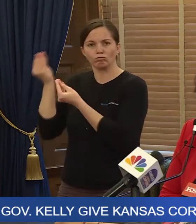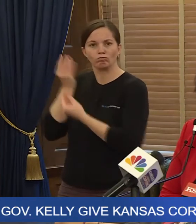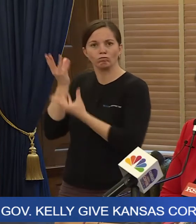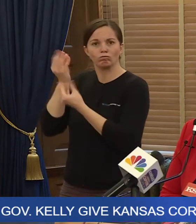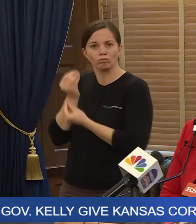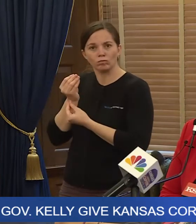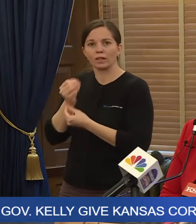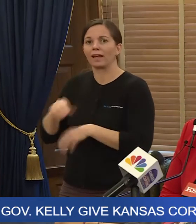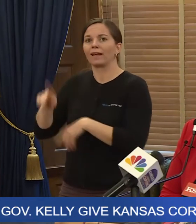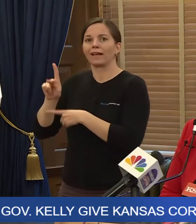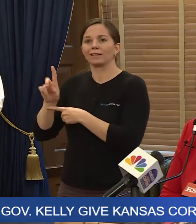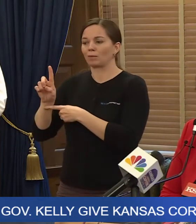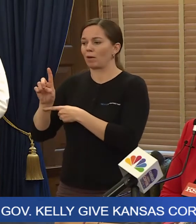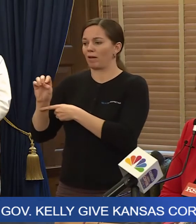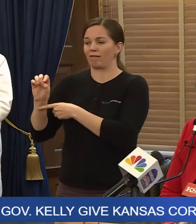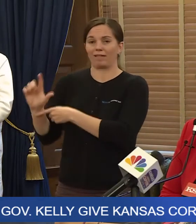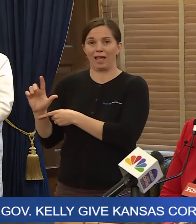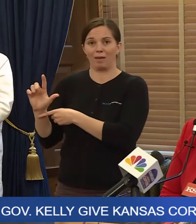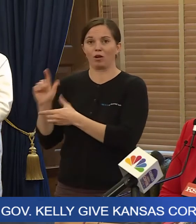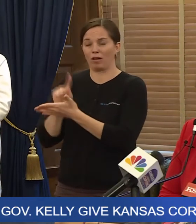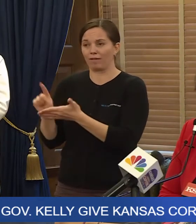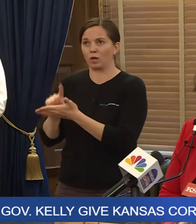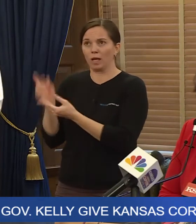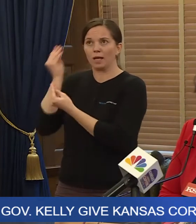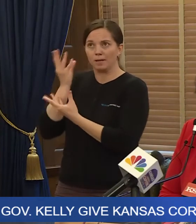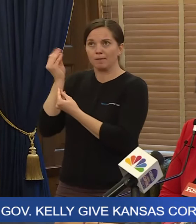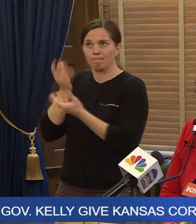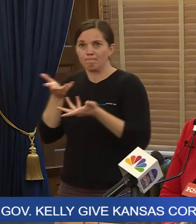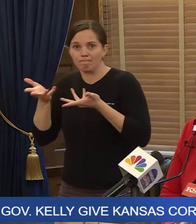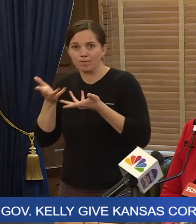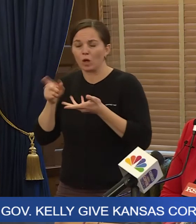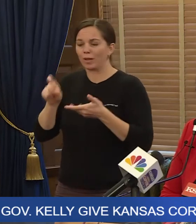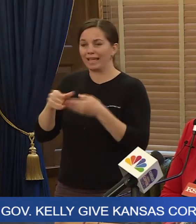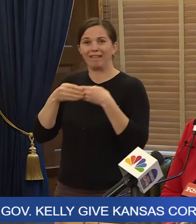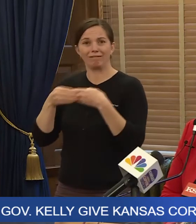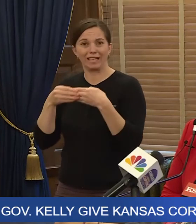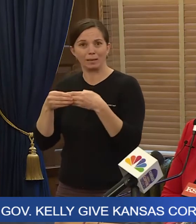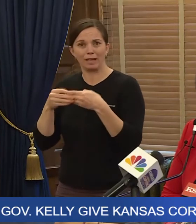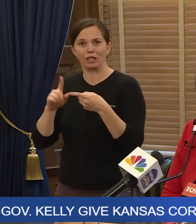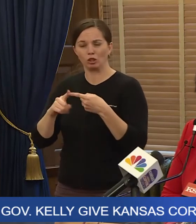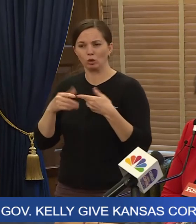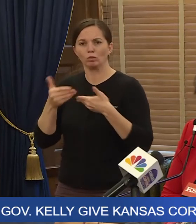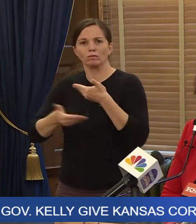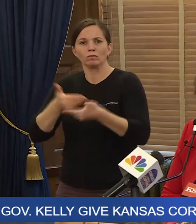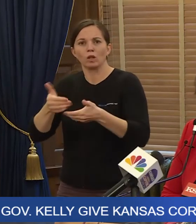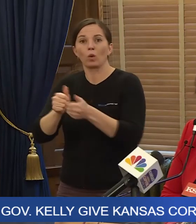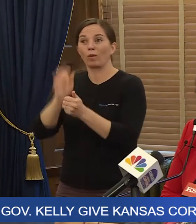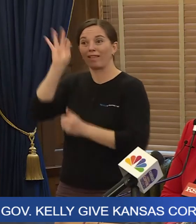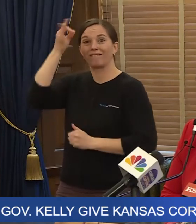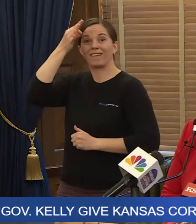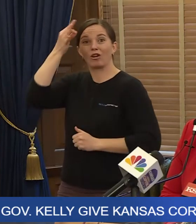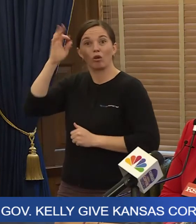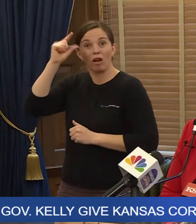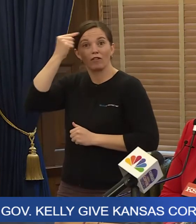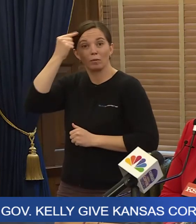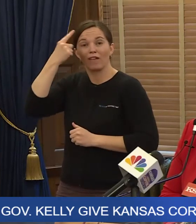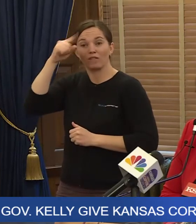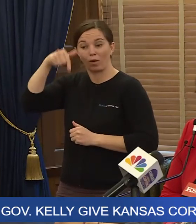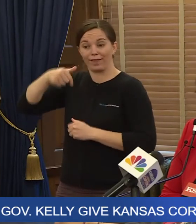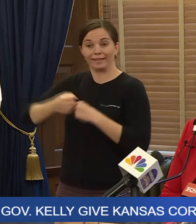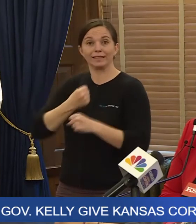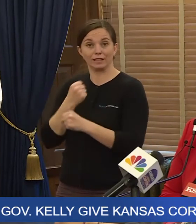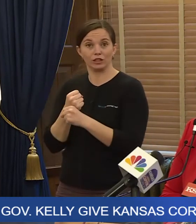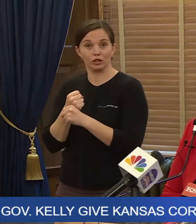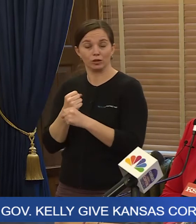Department of Labor on a weekly basis. We will need flexibility to continue working with the federal government for the rest of this